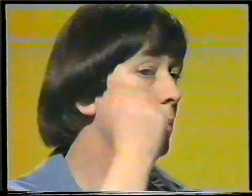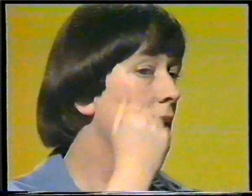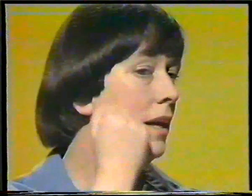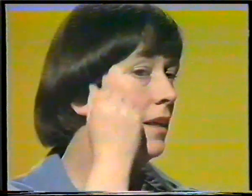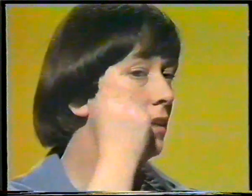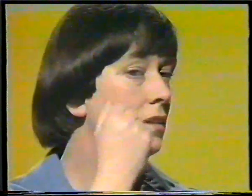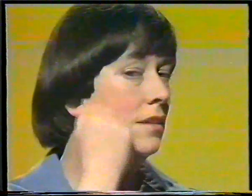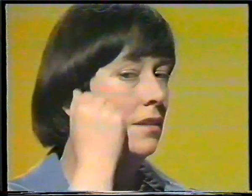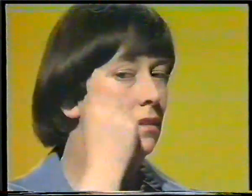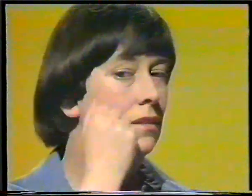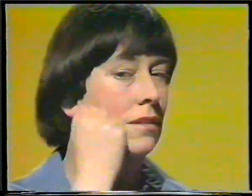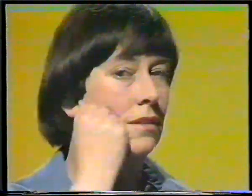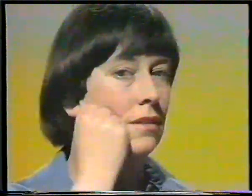black,